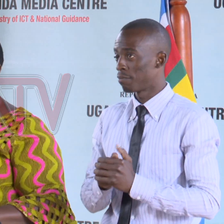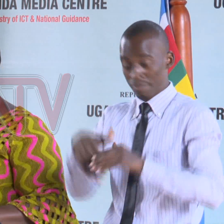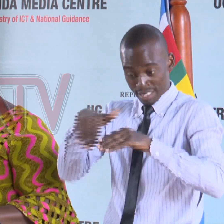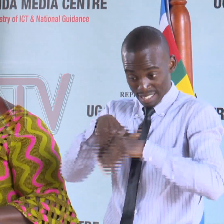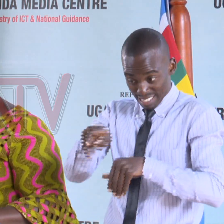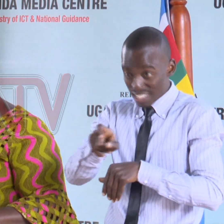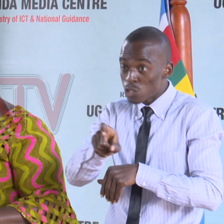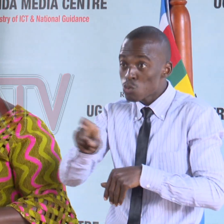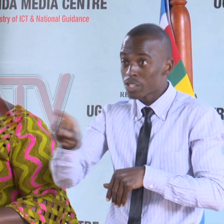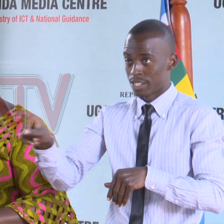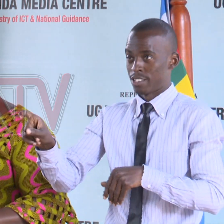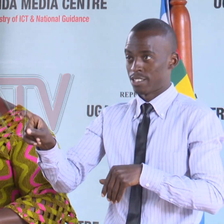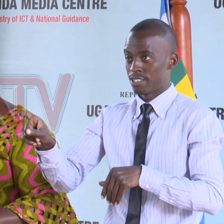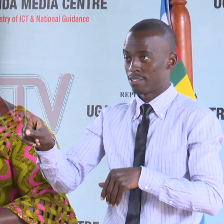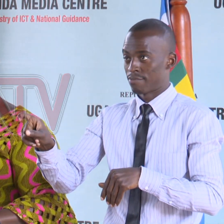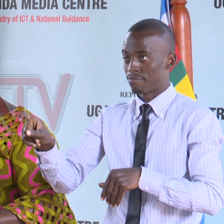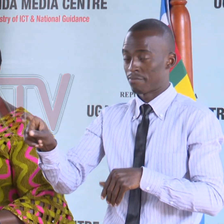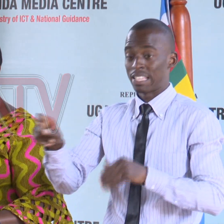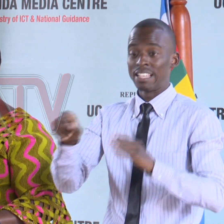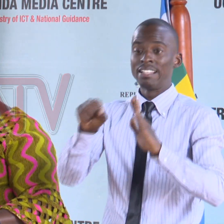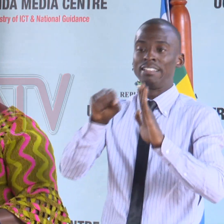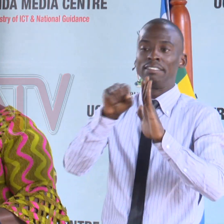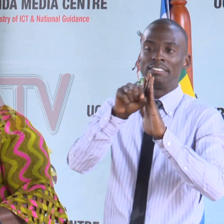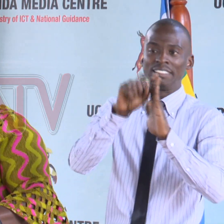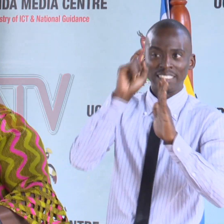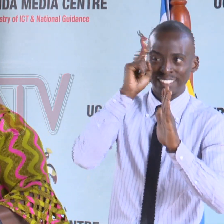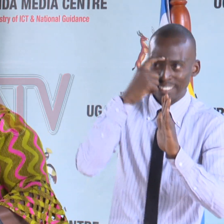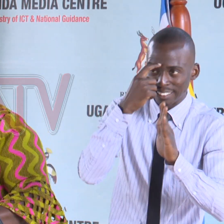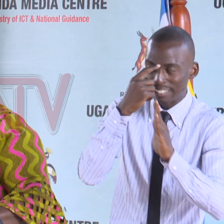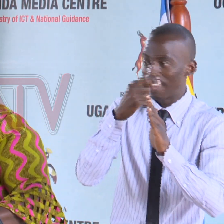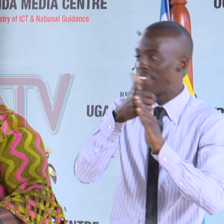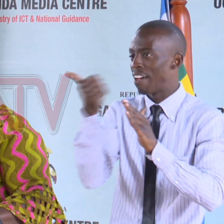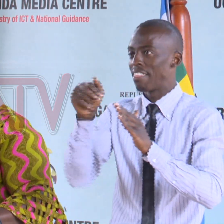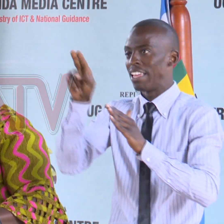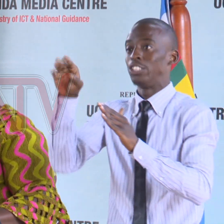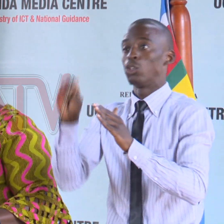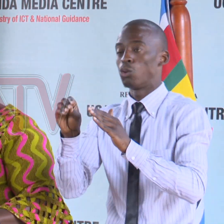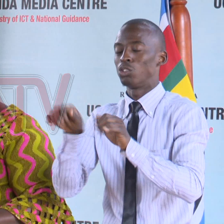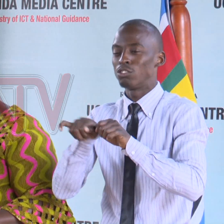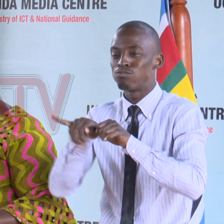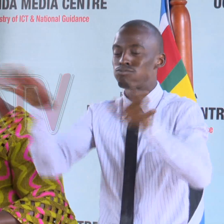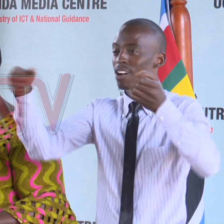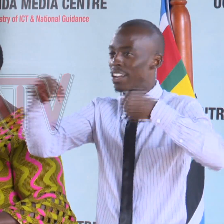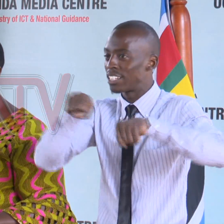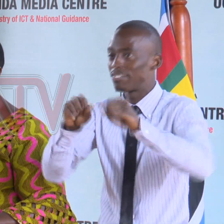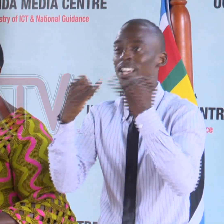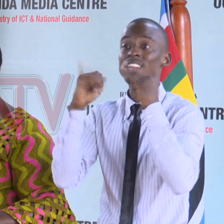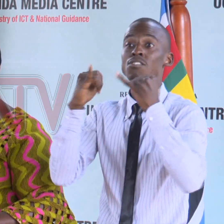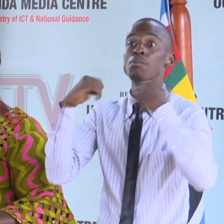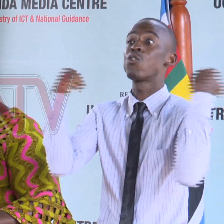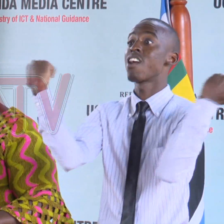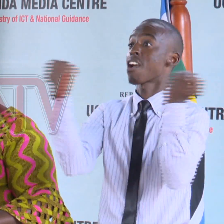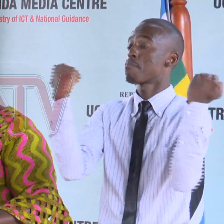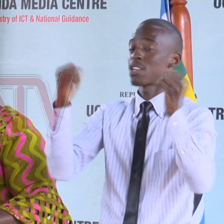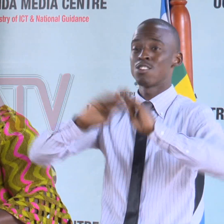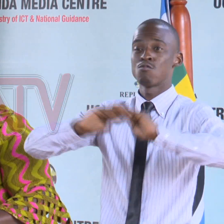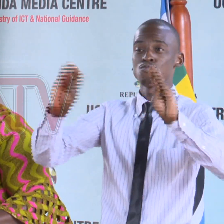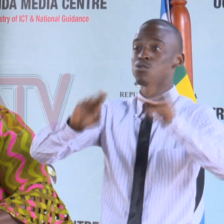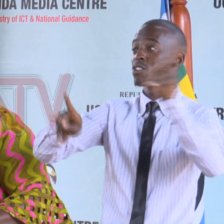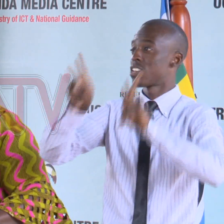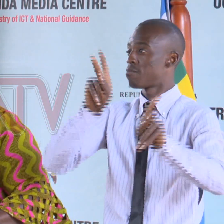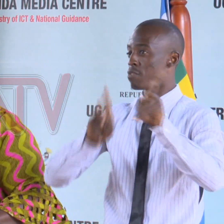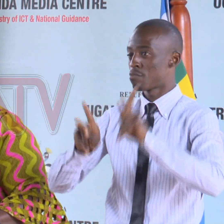During this week, state and non-state actors will publicize many activities and information campaigns to educate